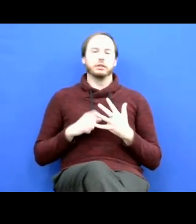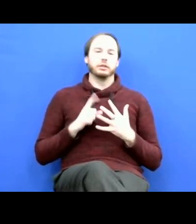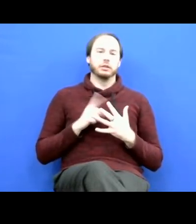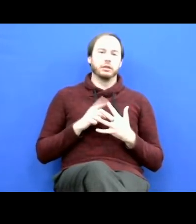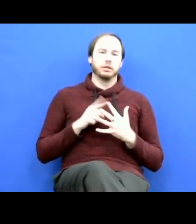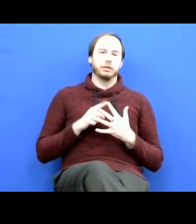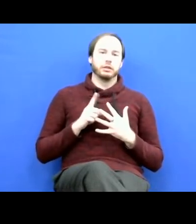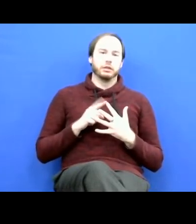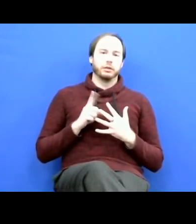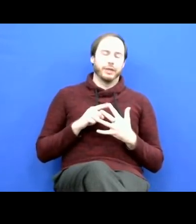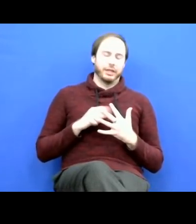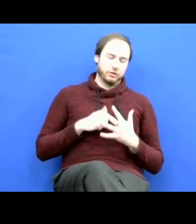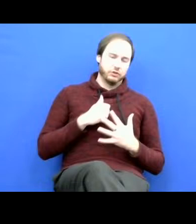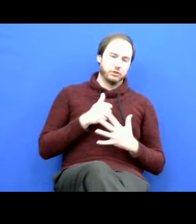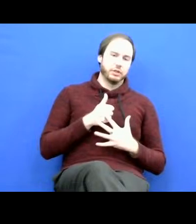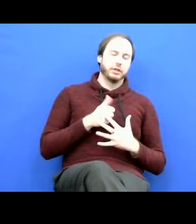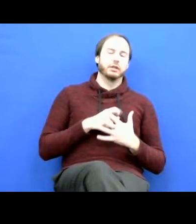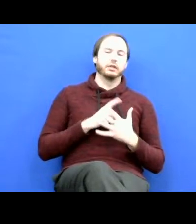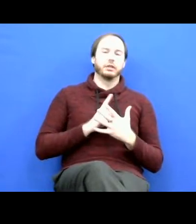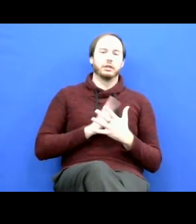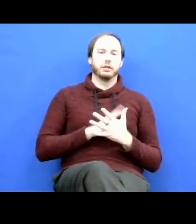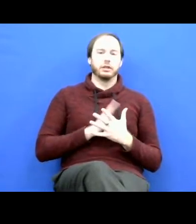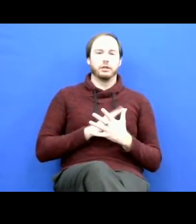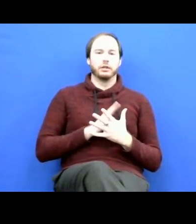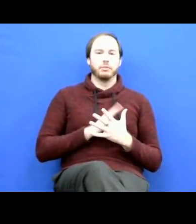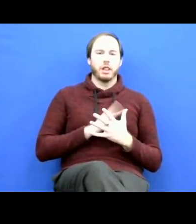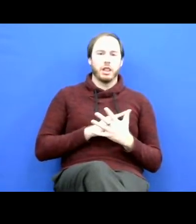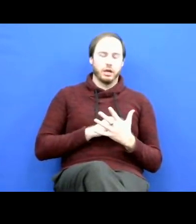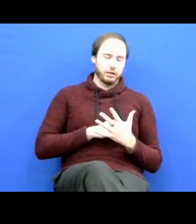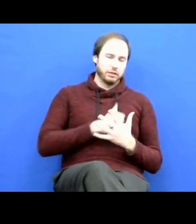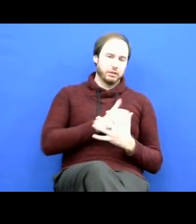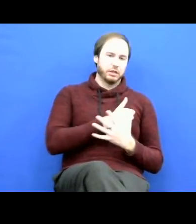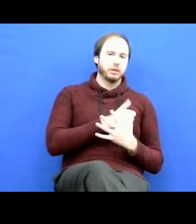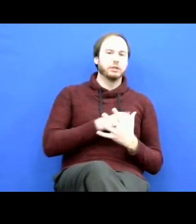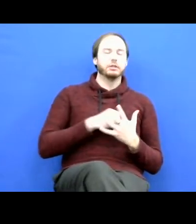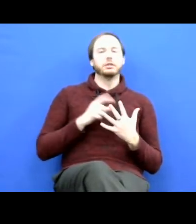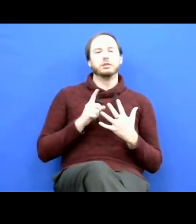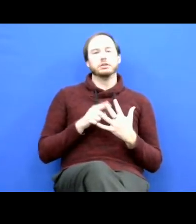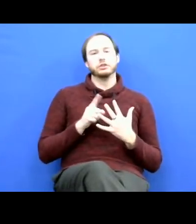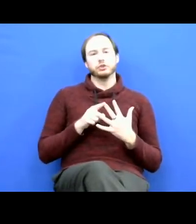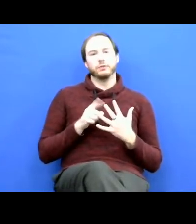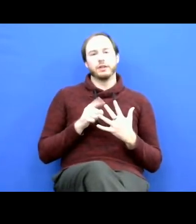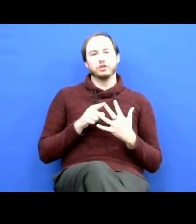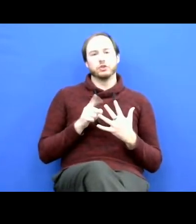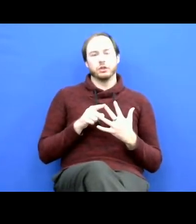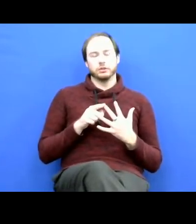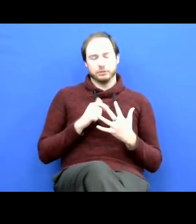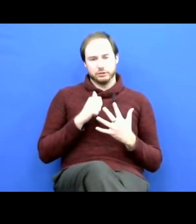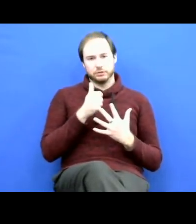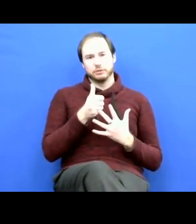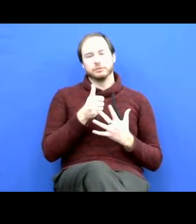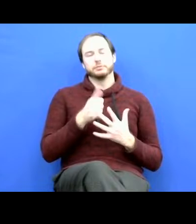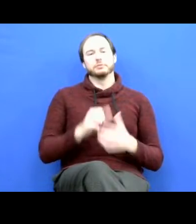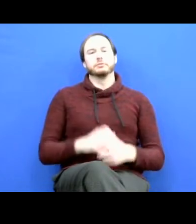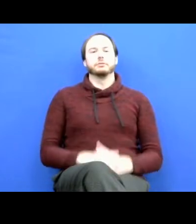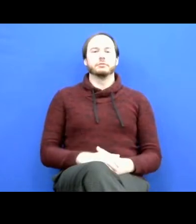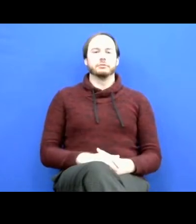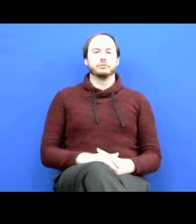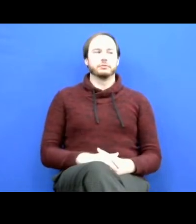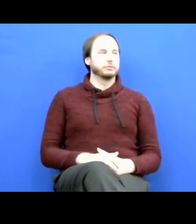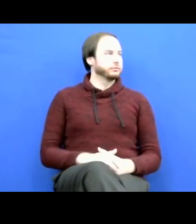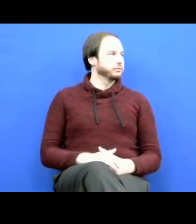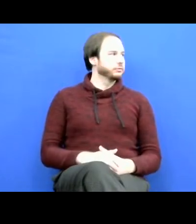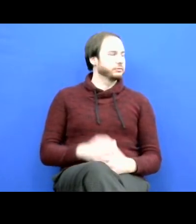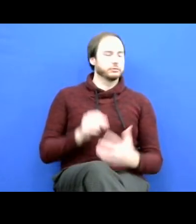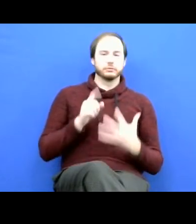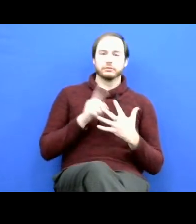Aye. Councilmember Page, Aye. Councilmember Belanca. Aye. Supervisor Schultz. Aye. Mr.